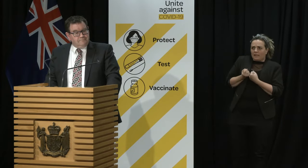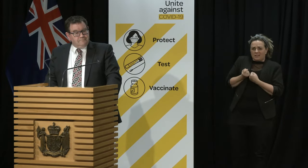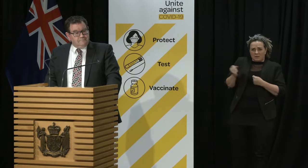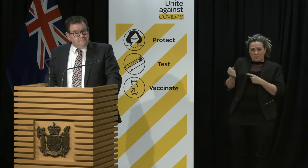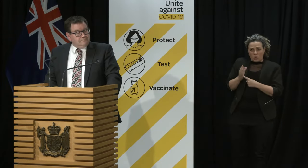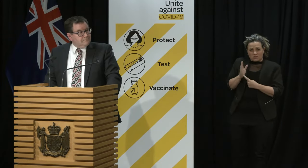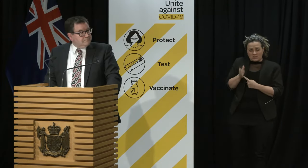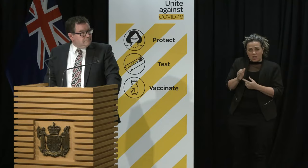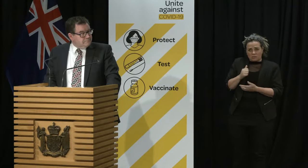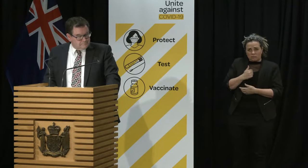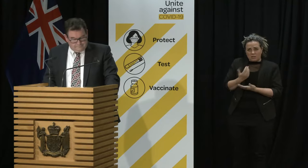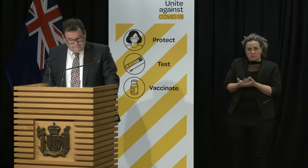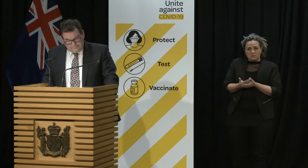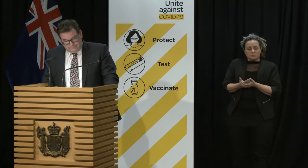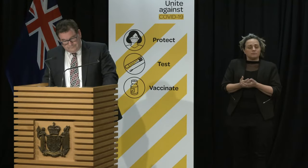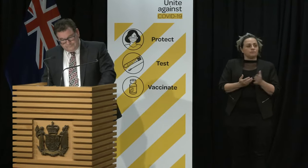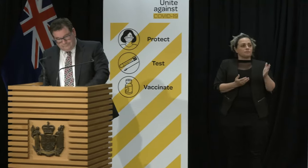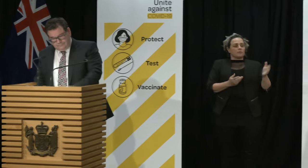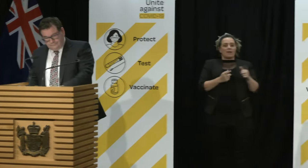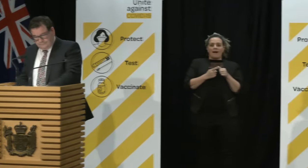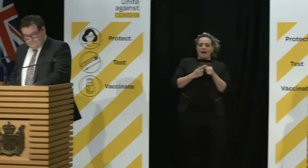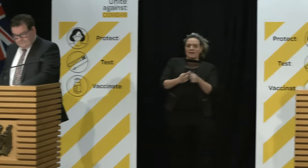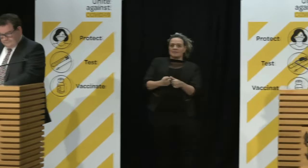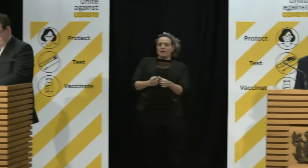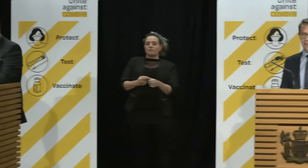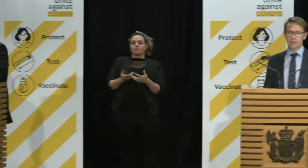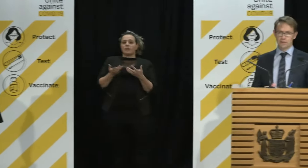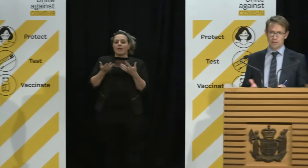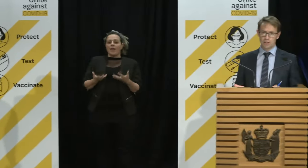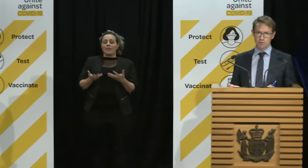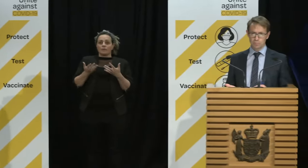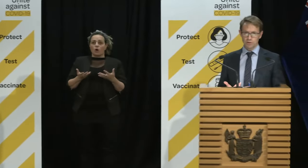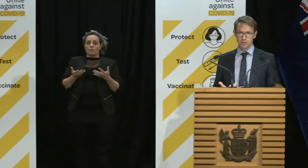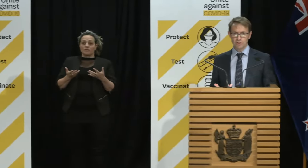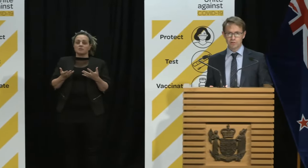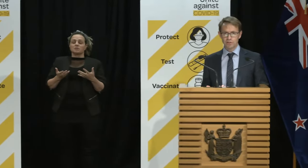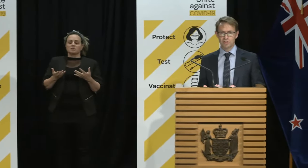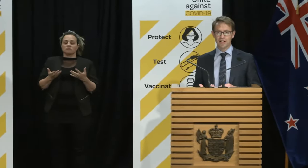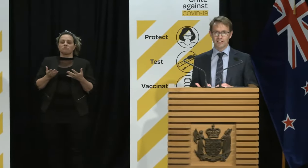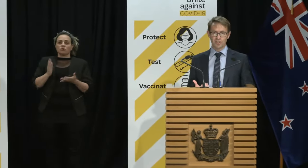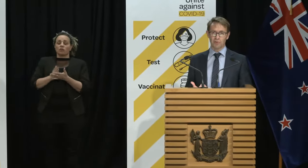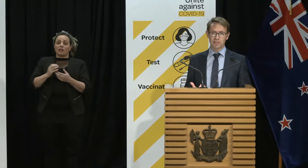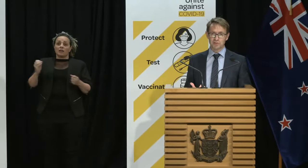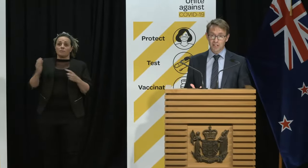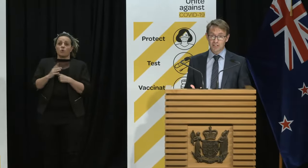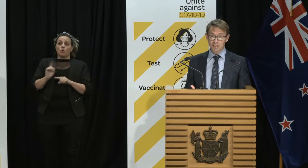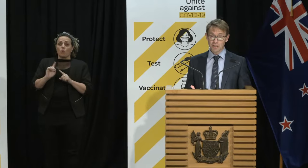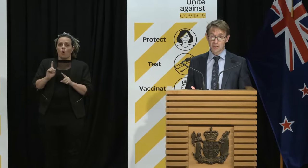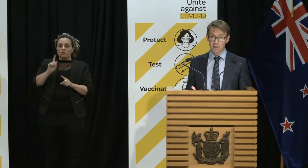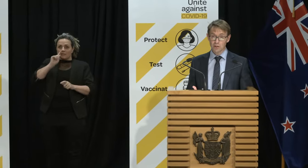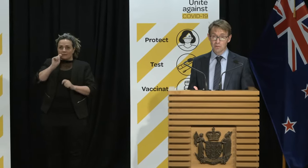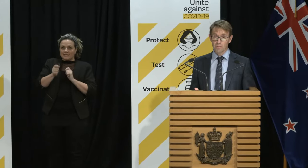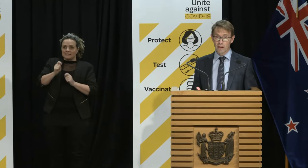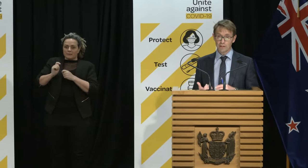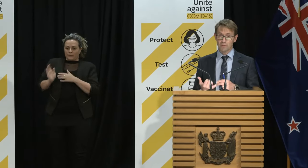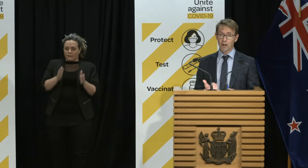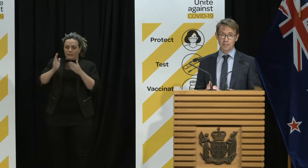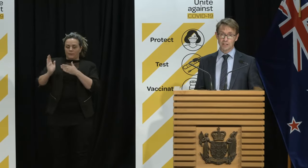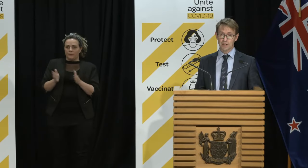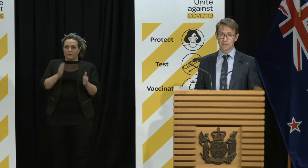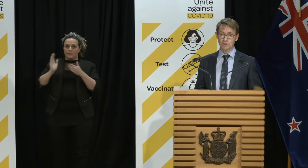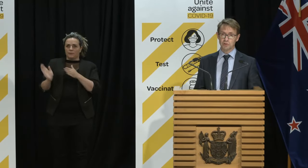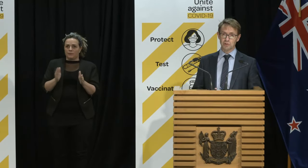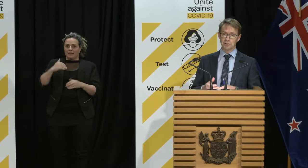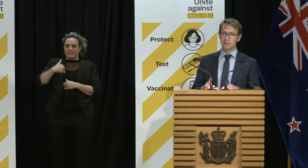solo test? Well, at this point in the outbreak, the key response there is high rates of testing to continue and